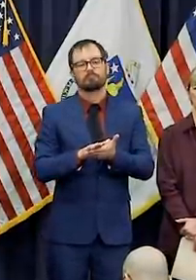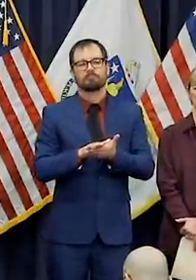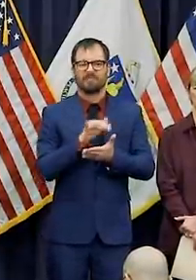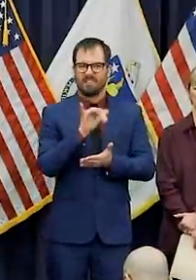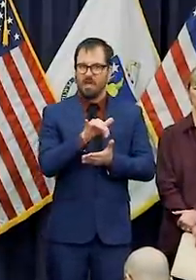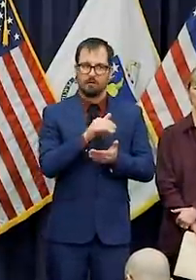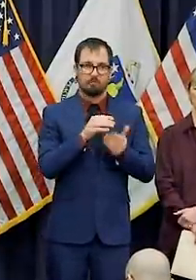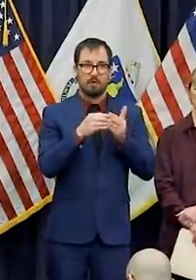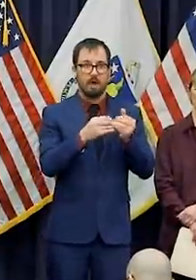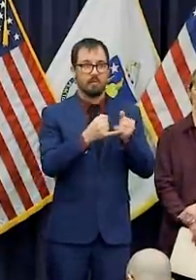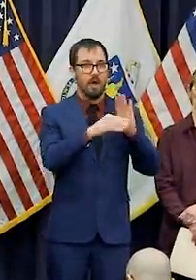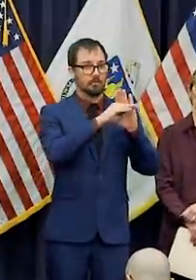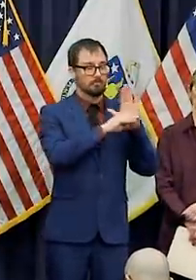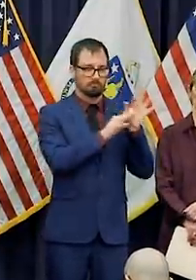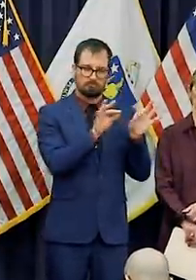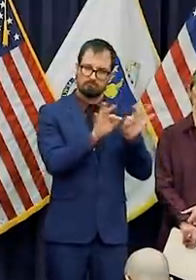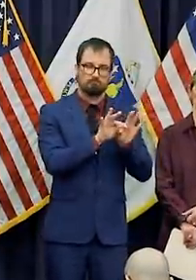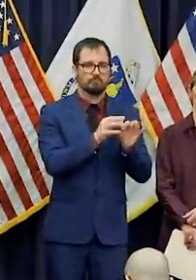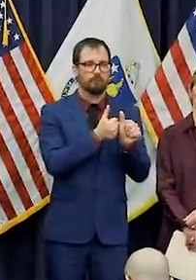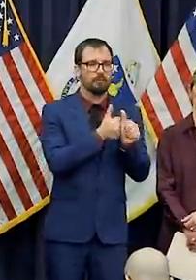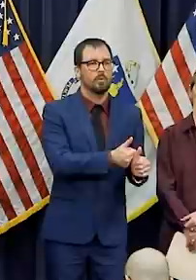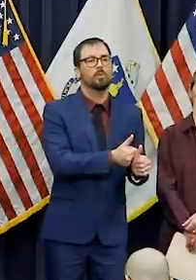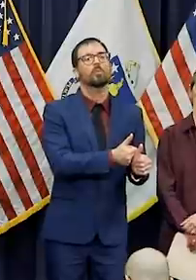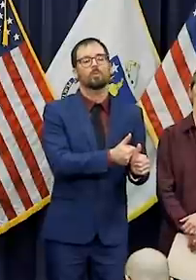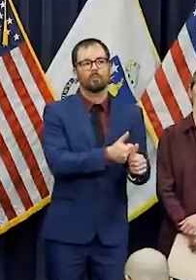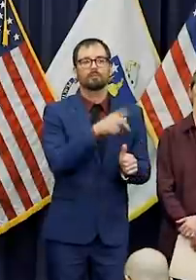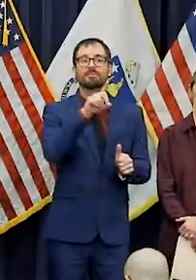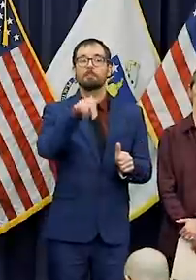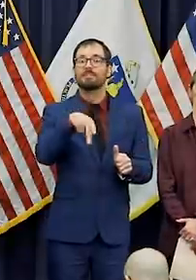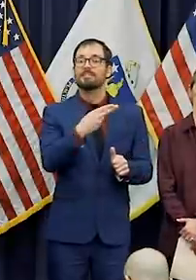temporary closures based on actual